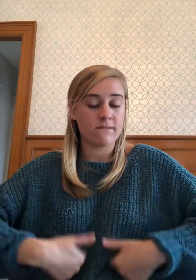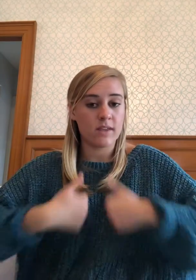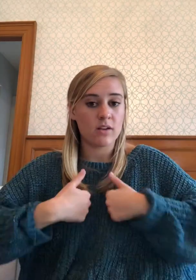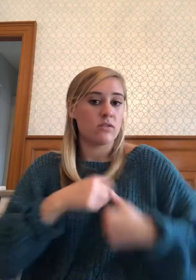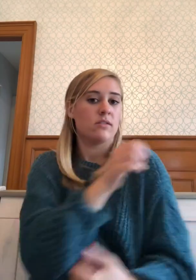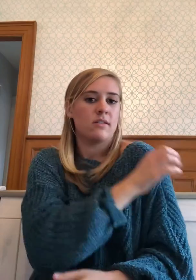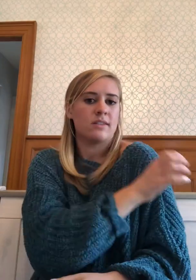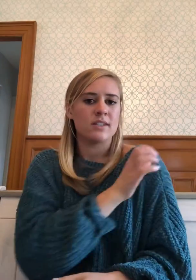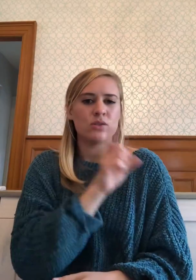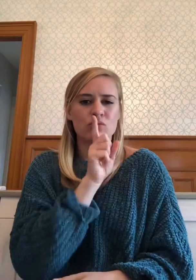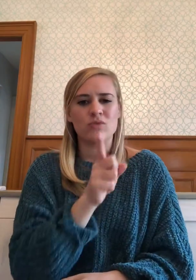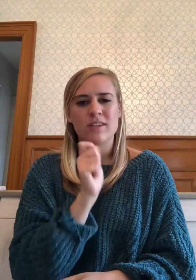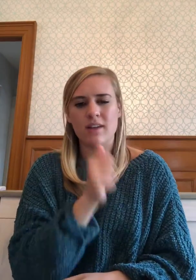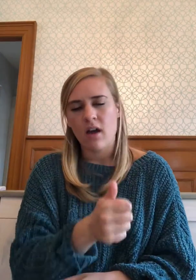not a